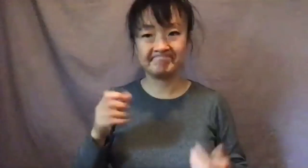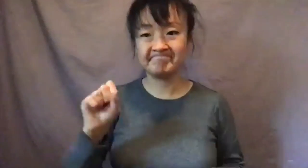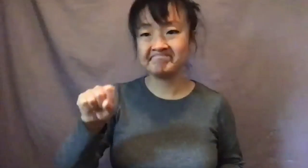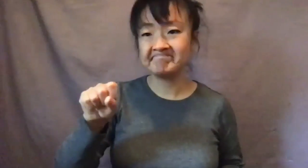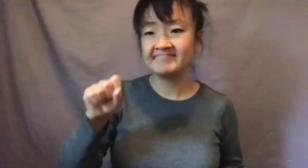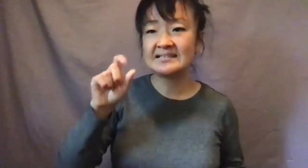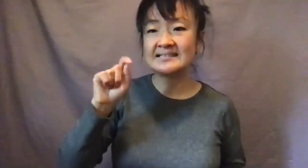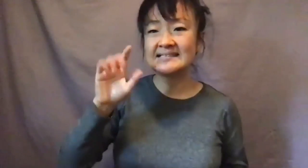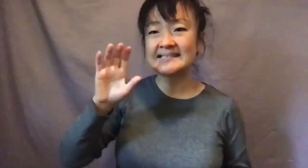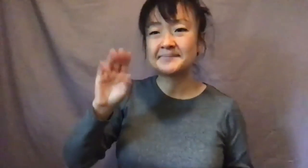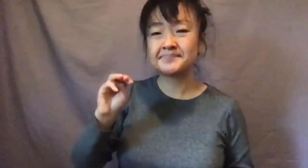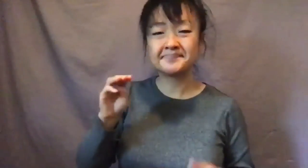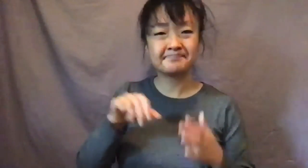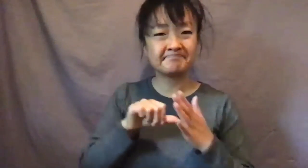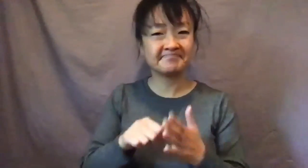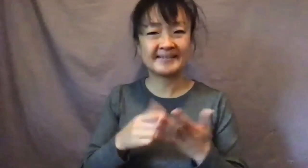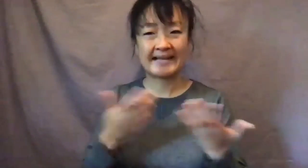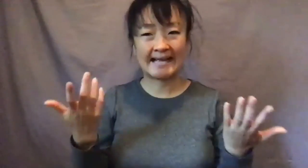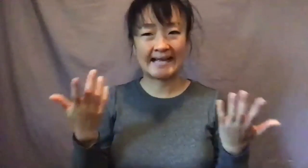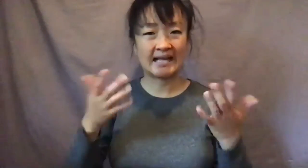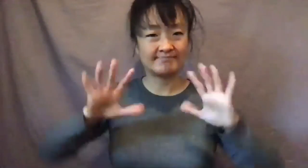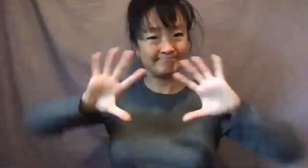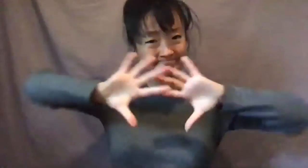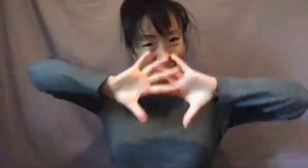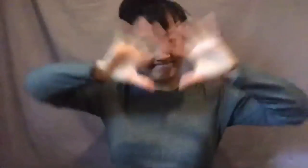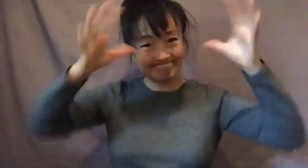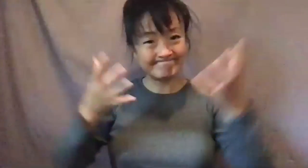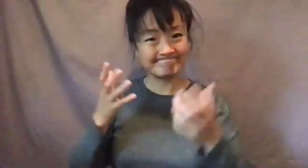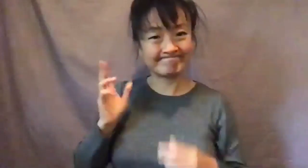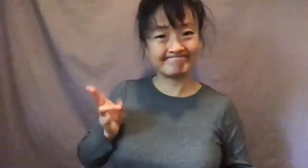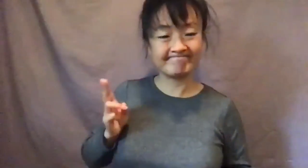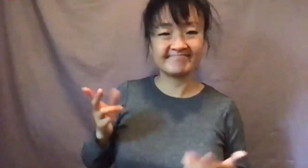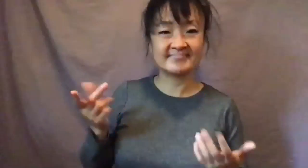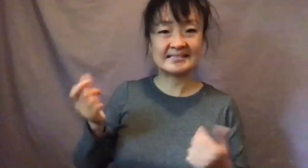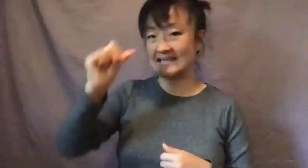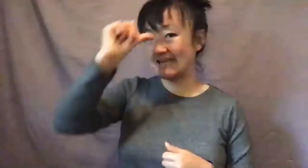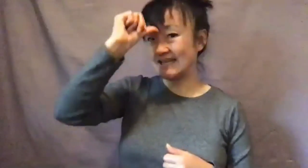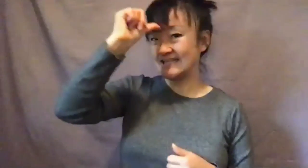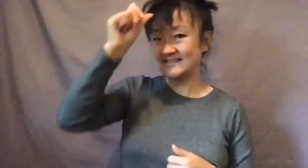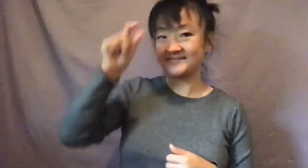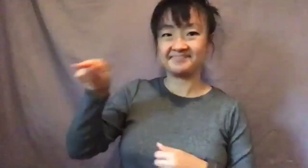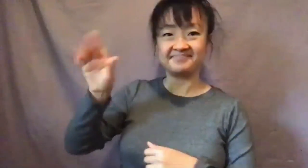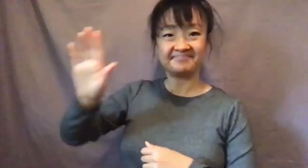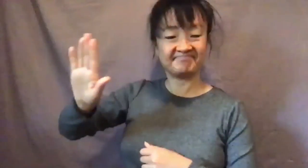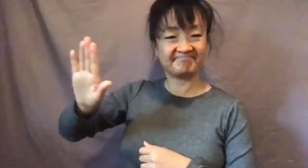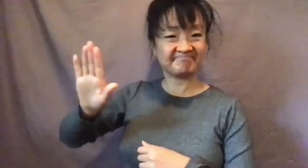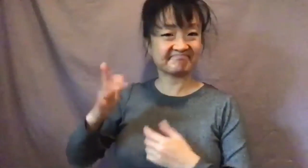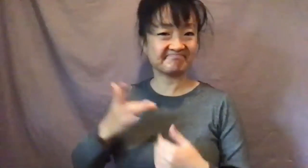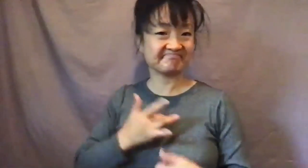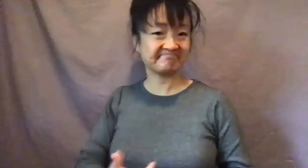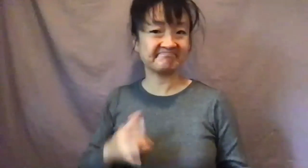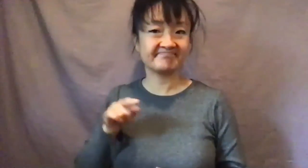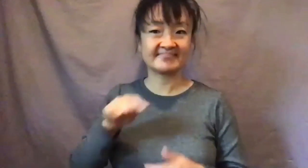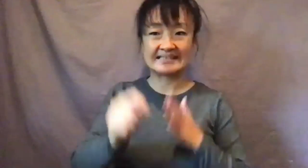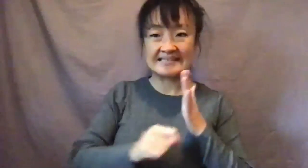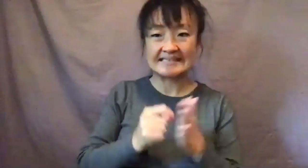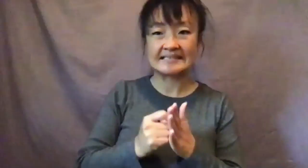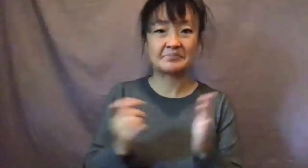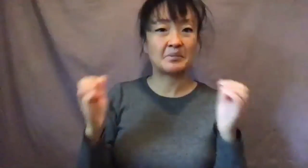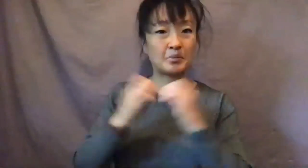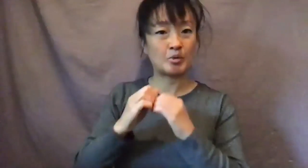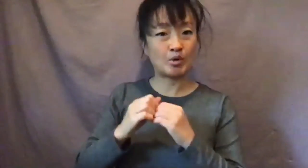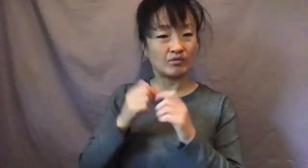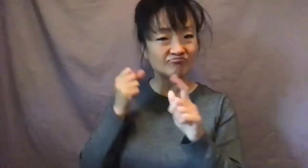it might be geohistorical. Maybe where India sits, you know, in this season, there might have been just more of that